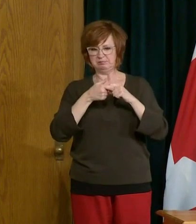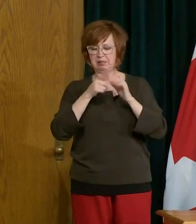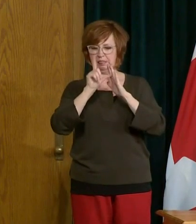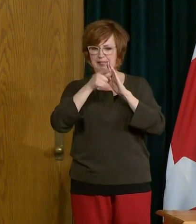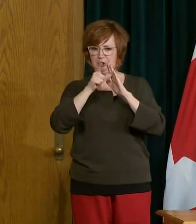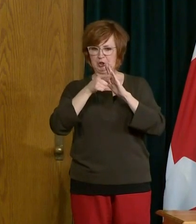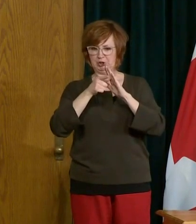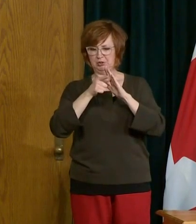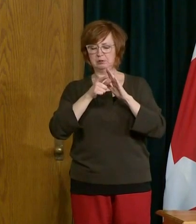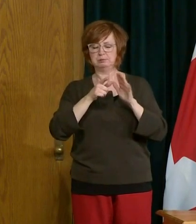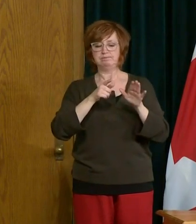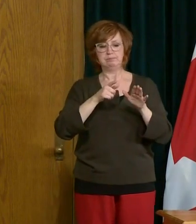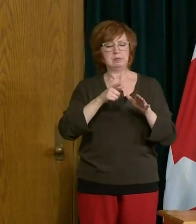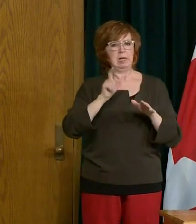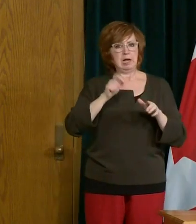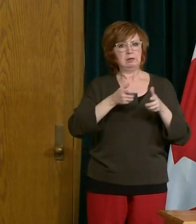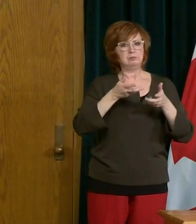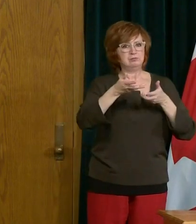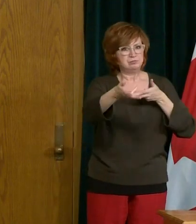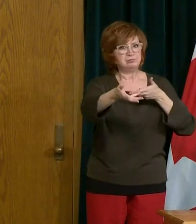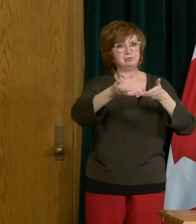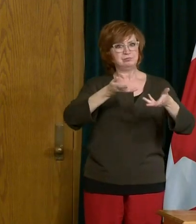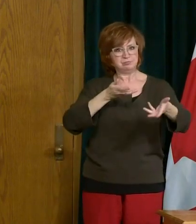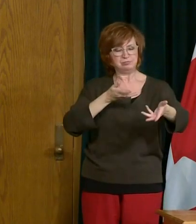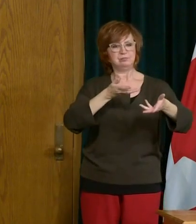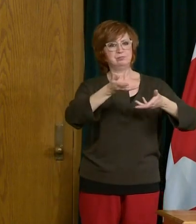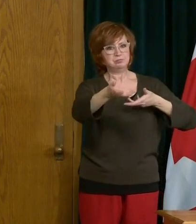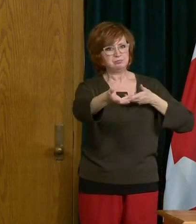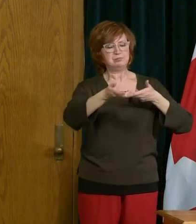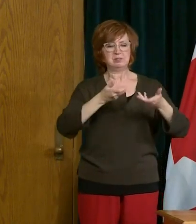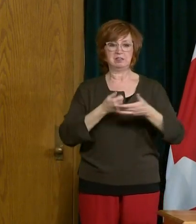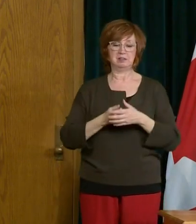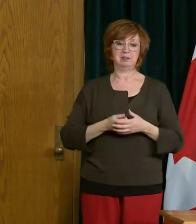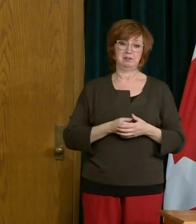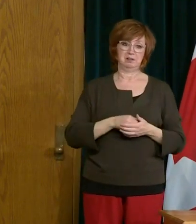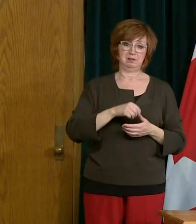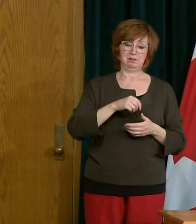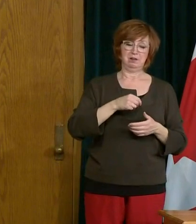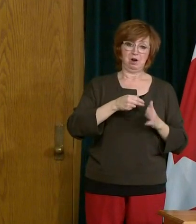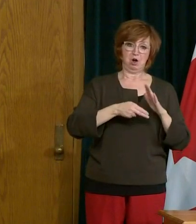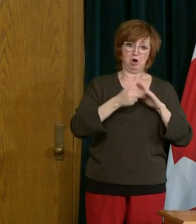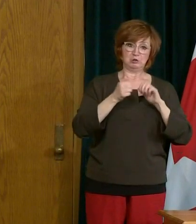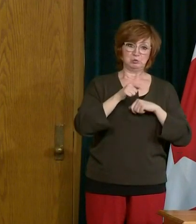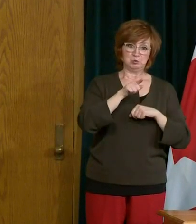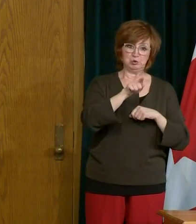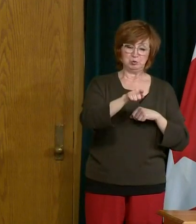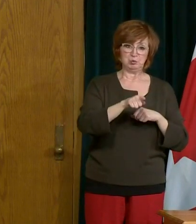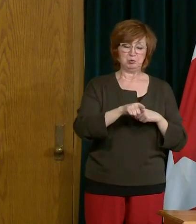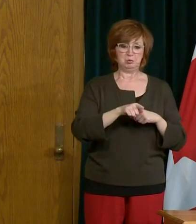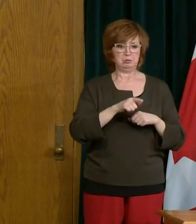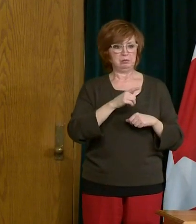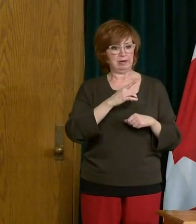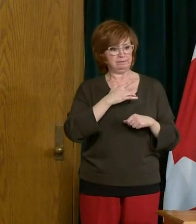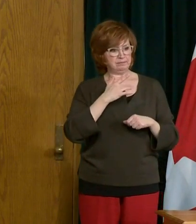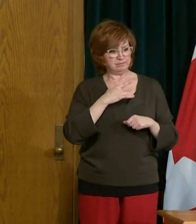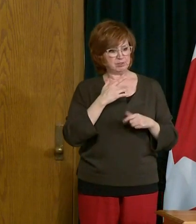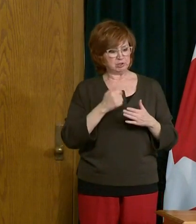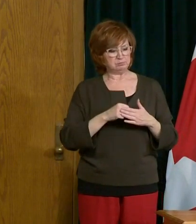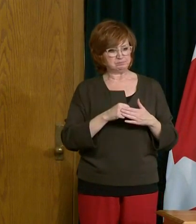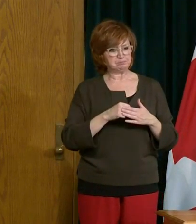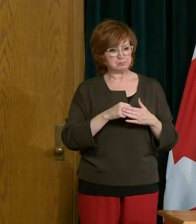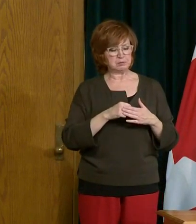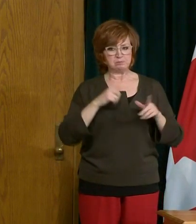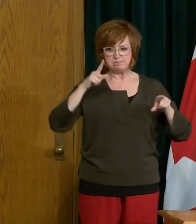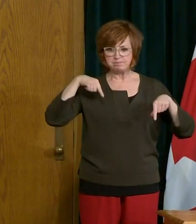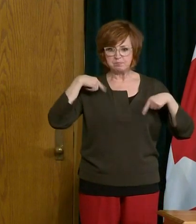been a good thing, I think, a good experience for. And a good quality of the